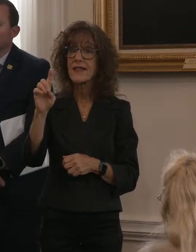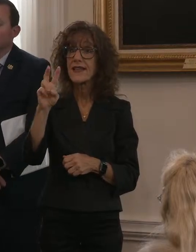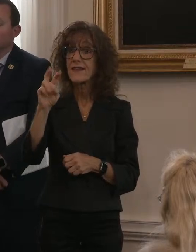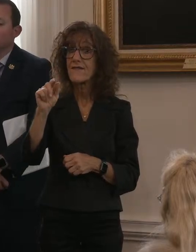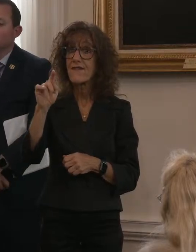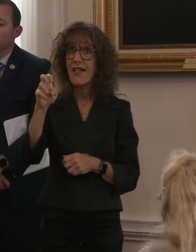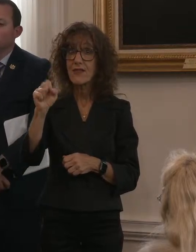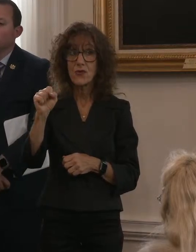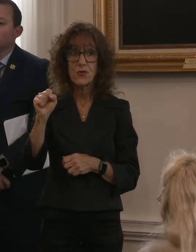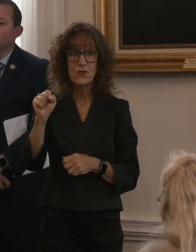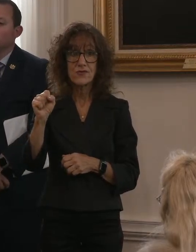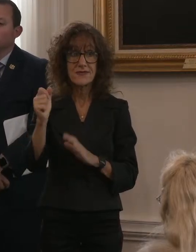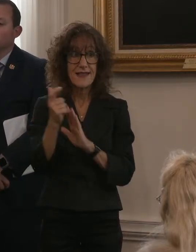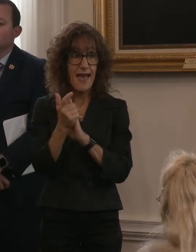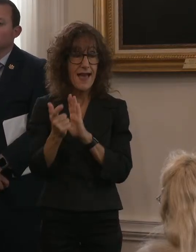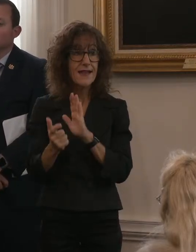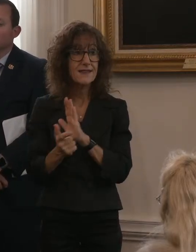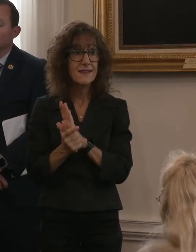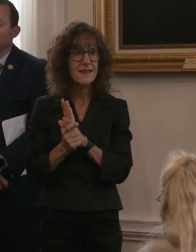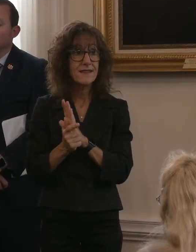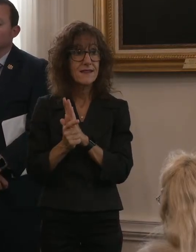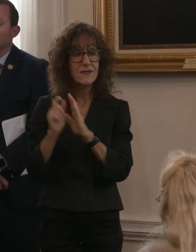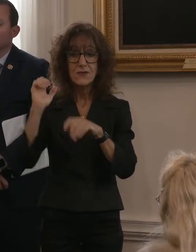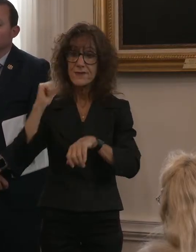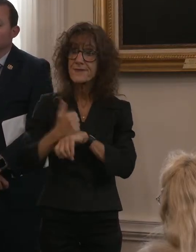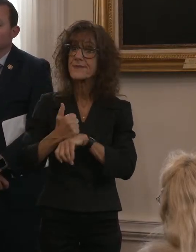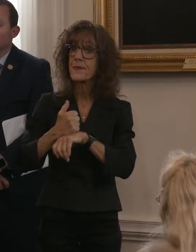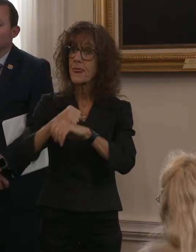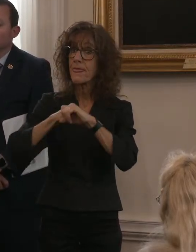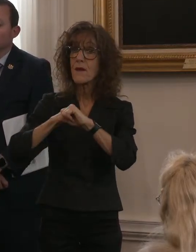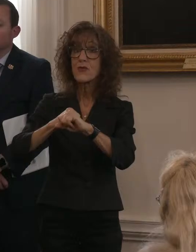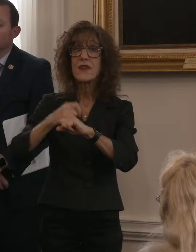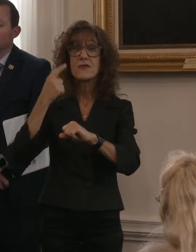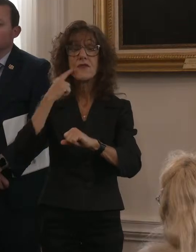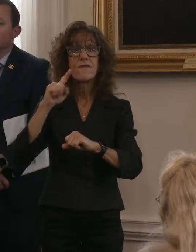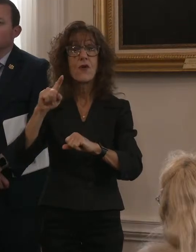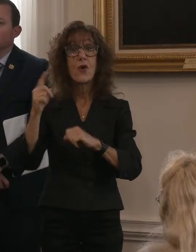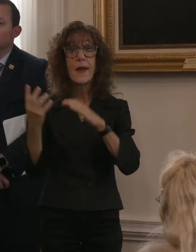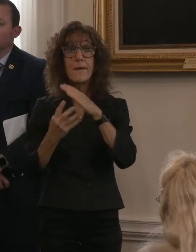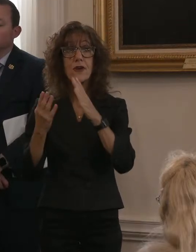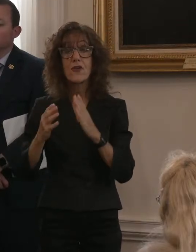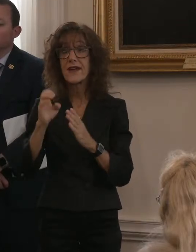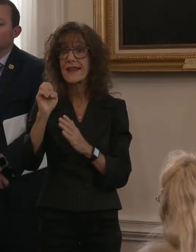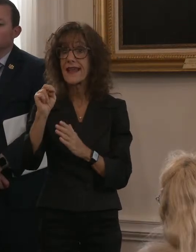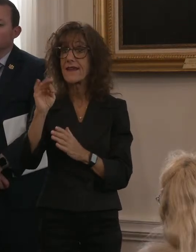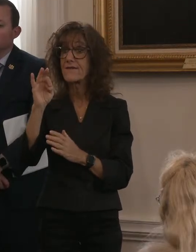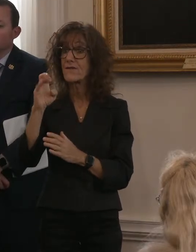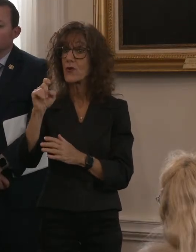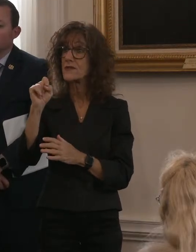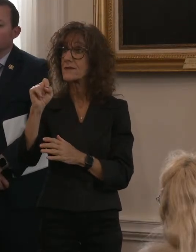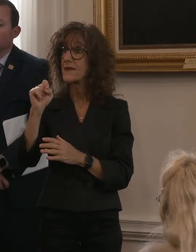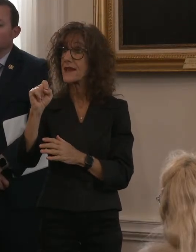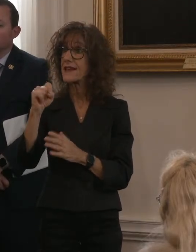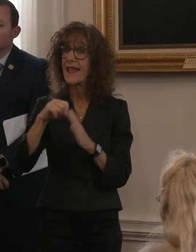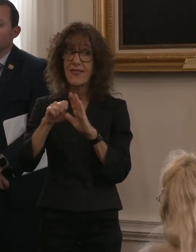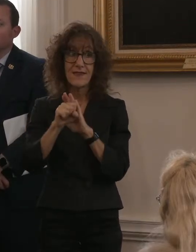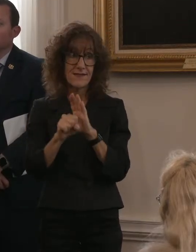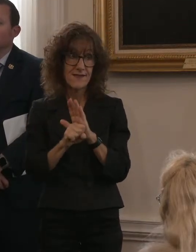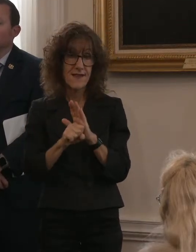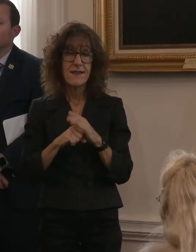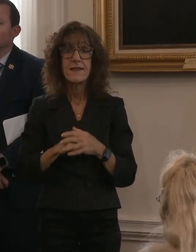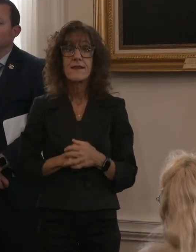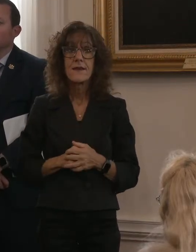Act, to institute some protections for immigrant enforcement in our state.